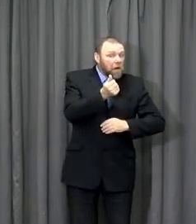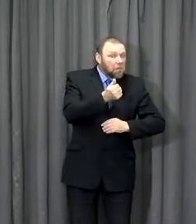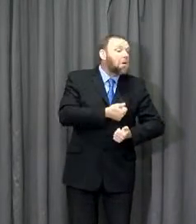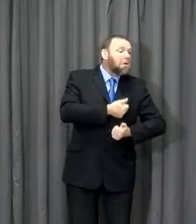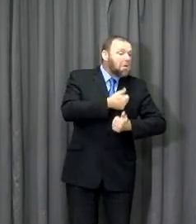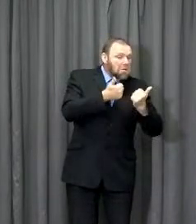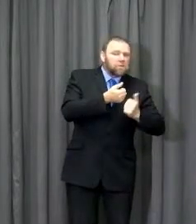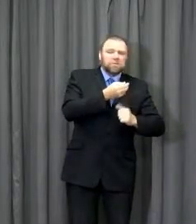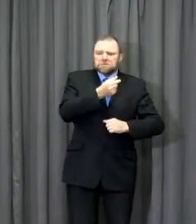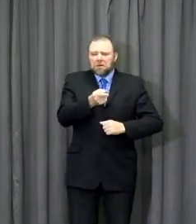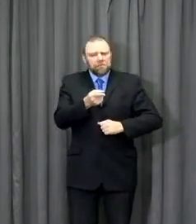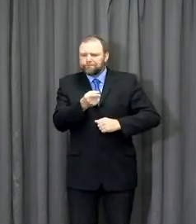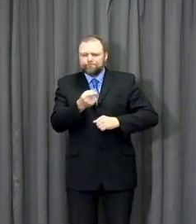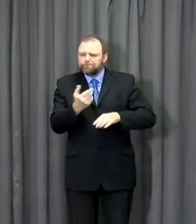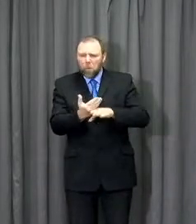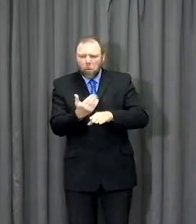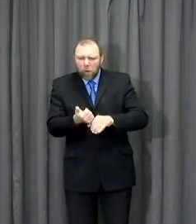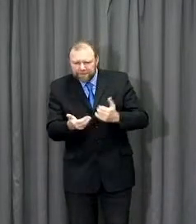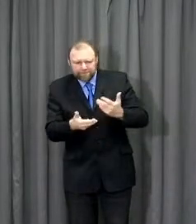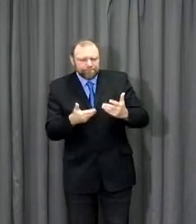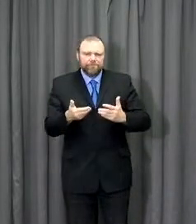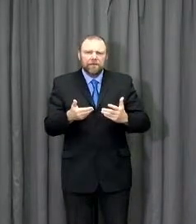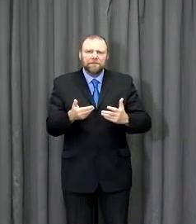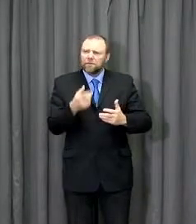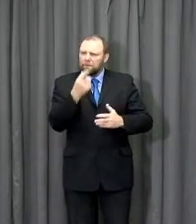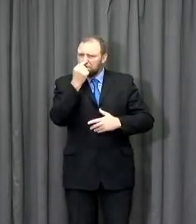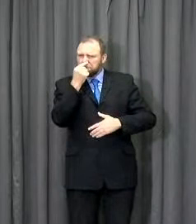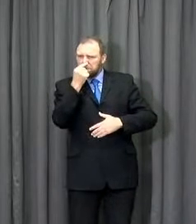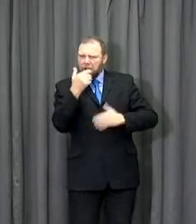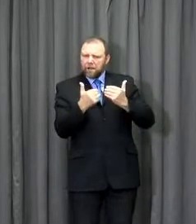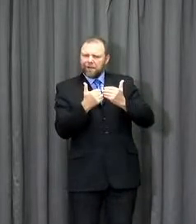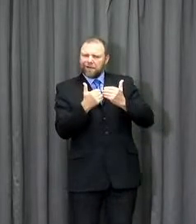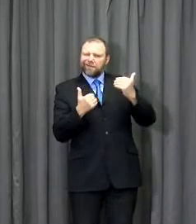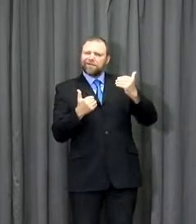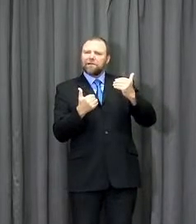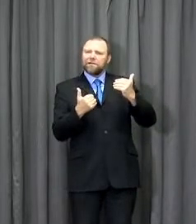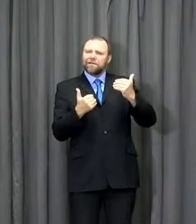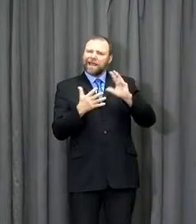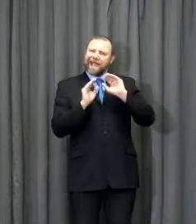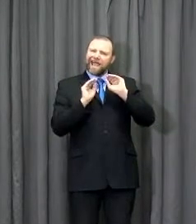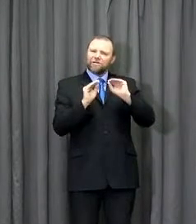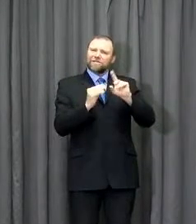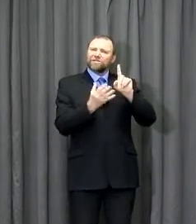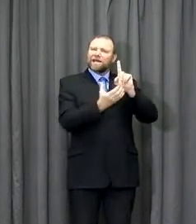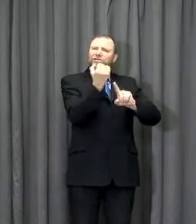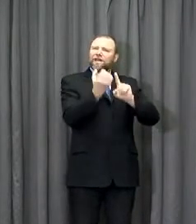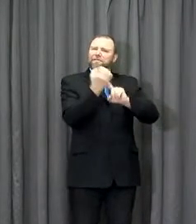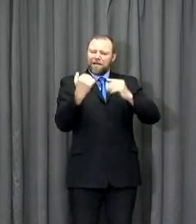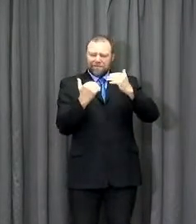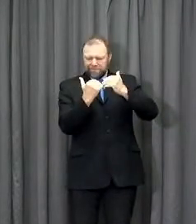so there's a real risk that we could be widening educational